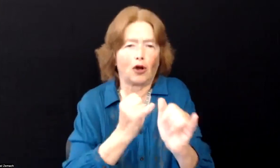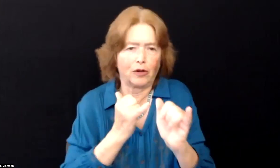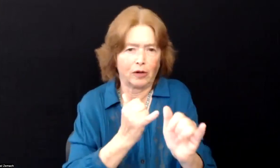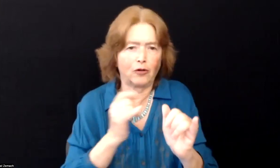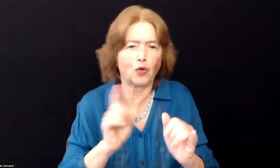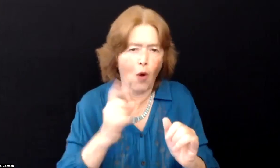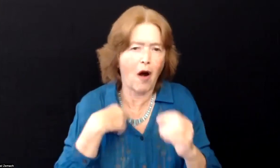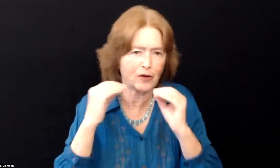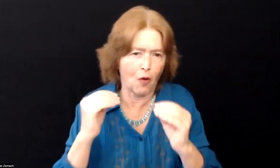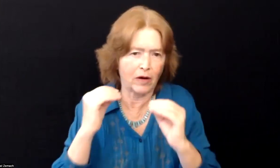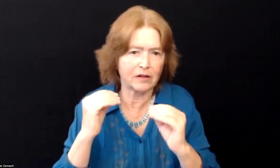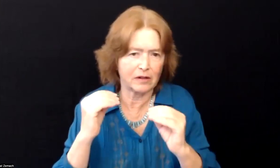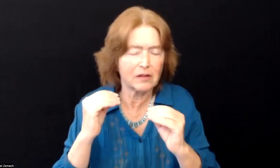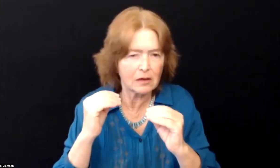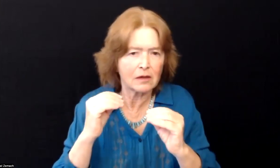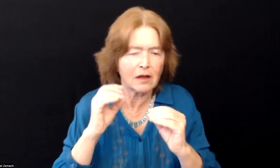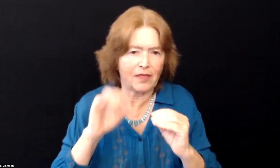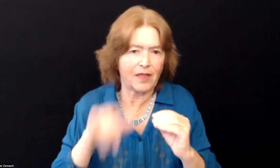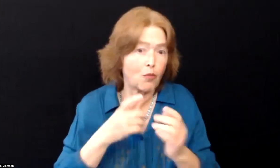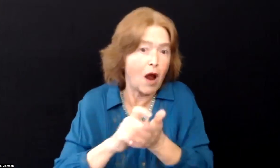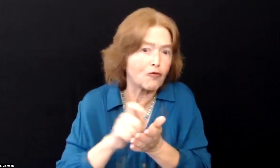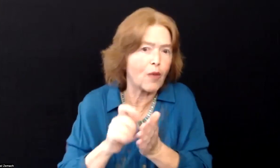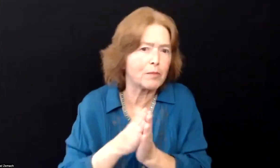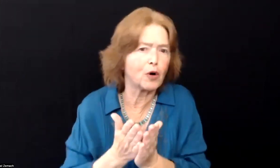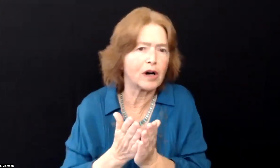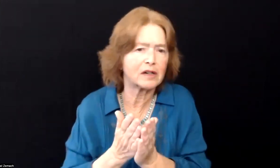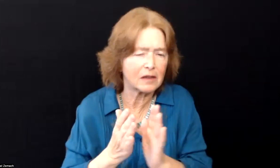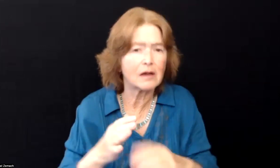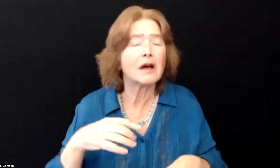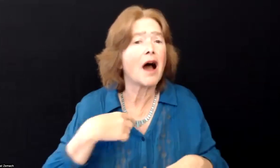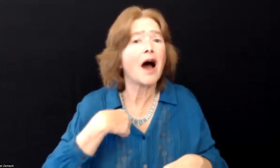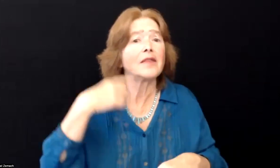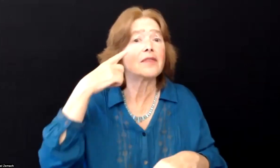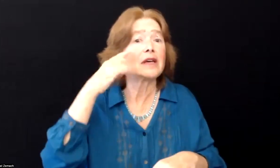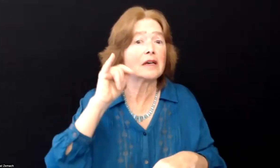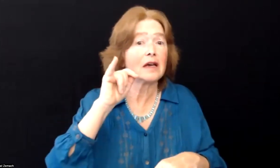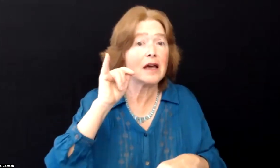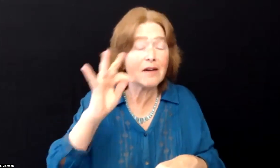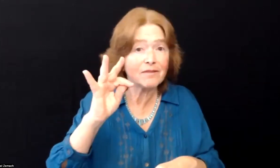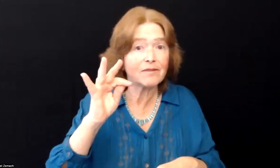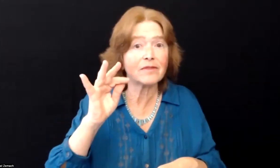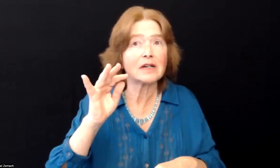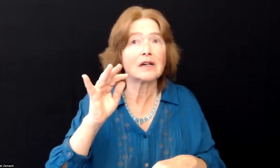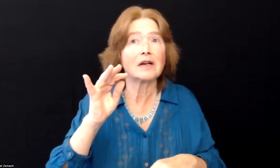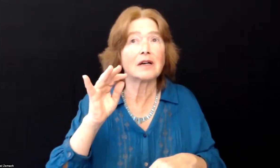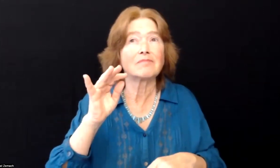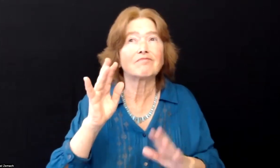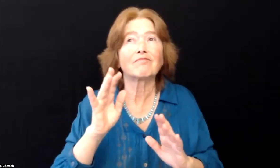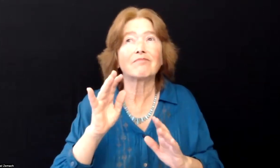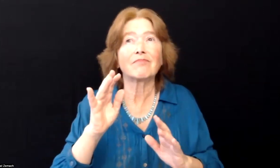like I said, there's some programs that are worse, but I think there's a lot of programs that are very similar to the education system I